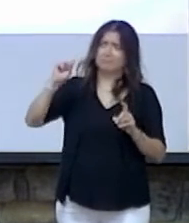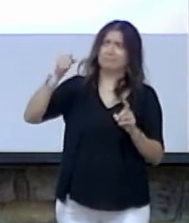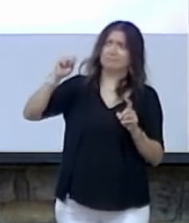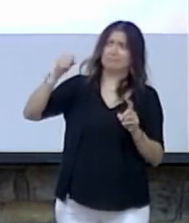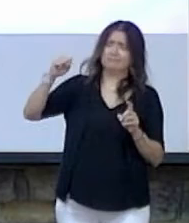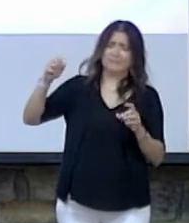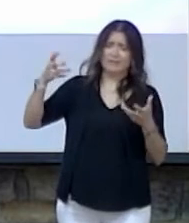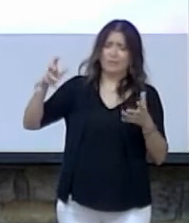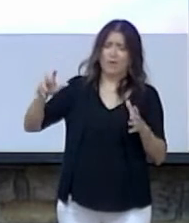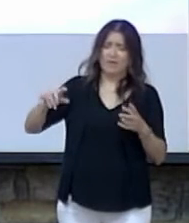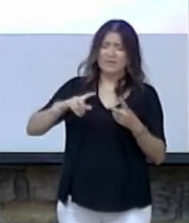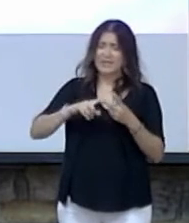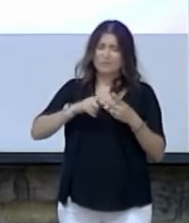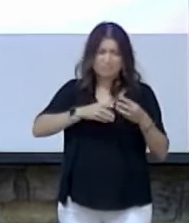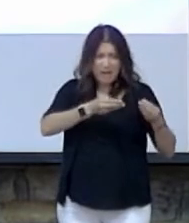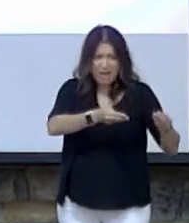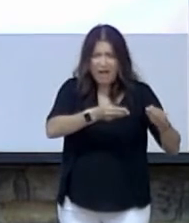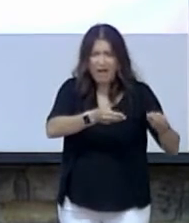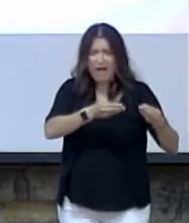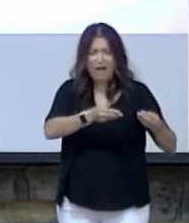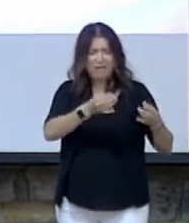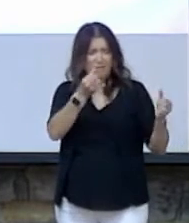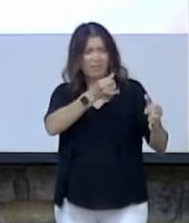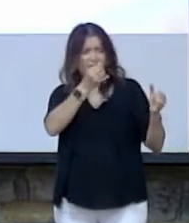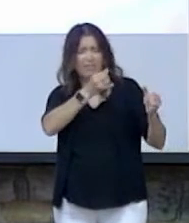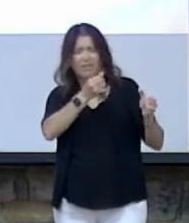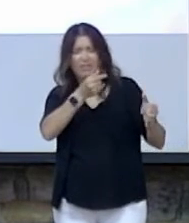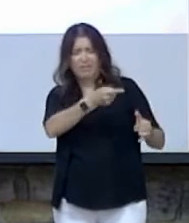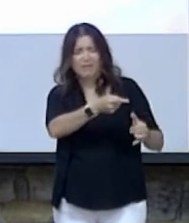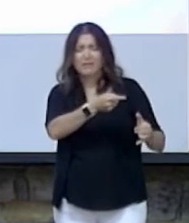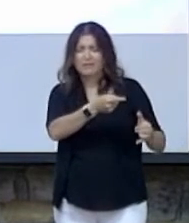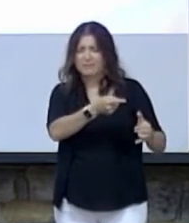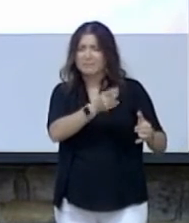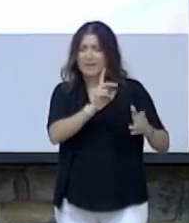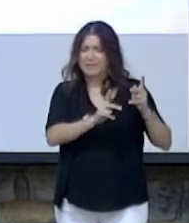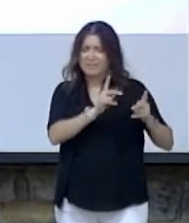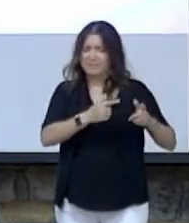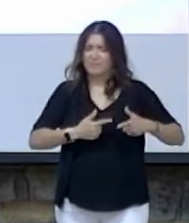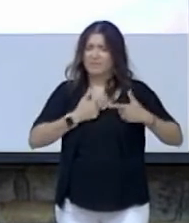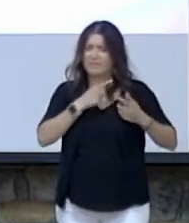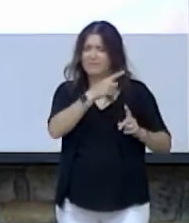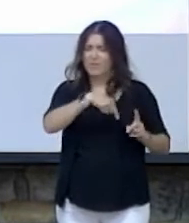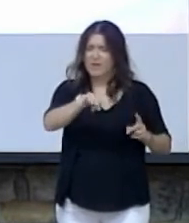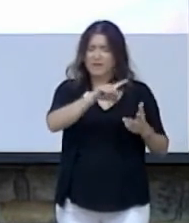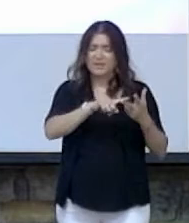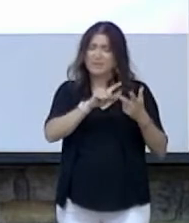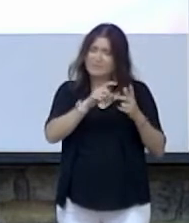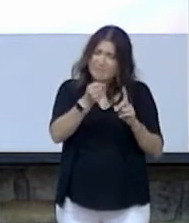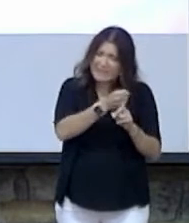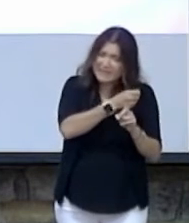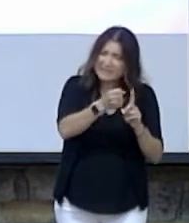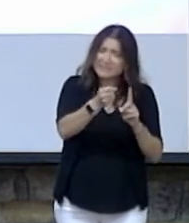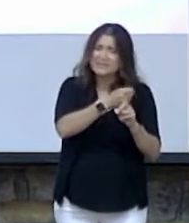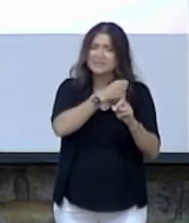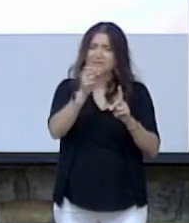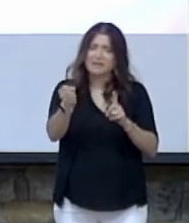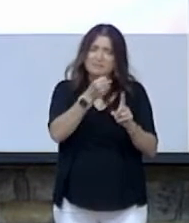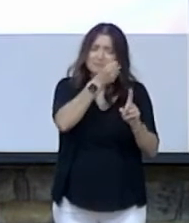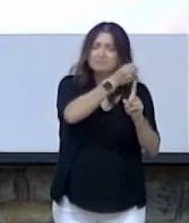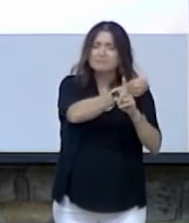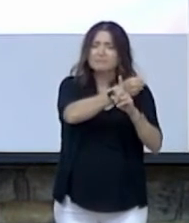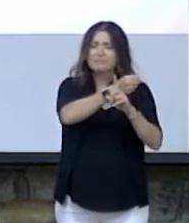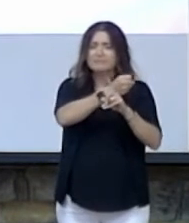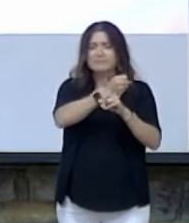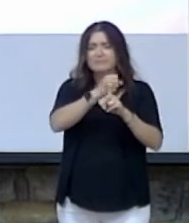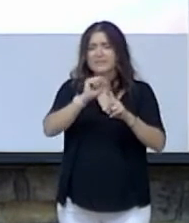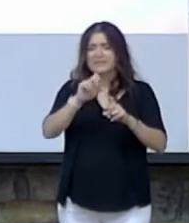was mocked and ridiculed by his own villagers where he lived. He was beaten and put in stocks by the